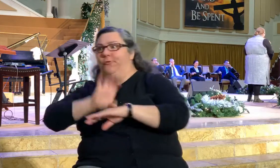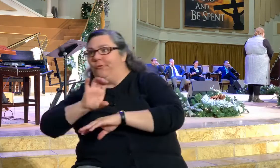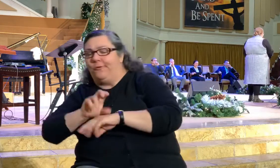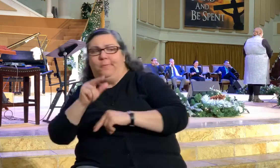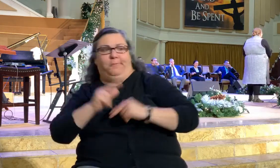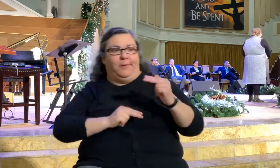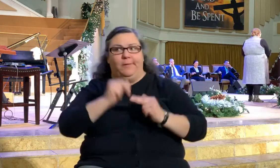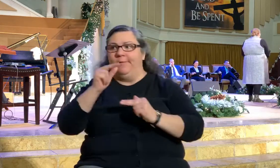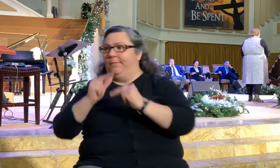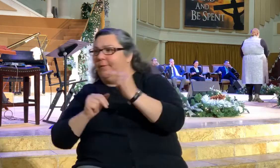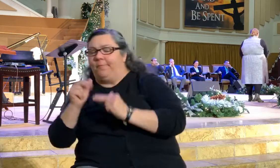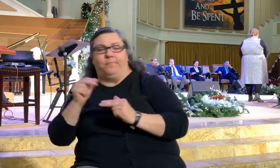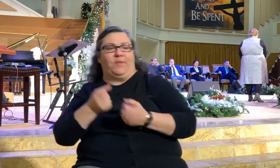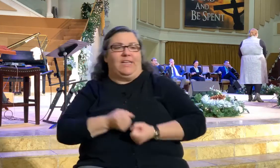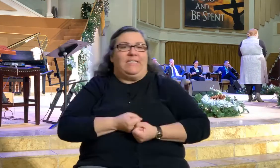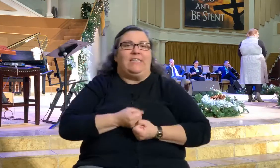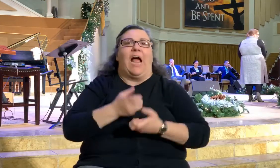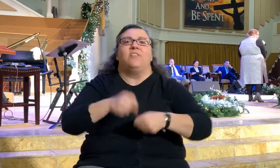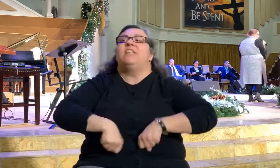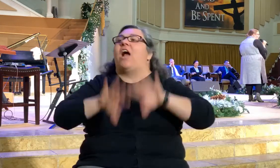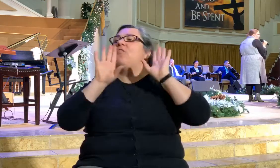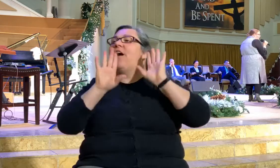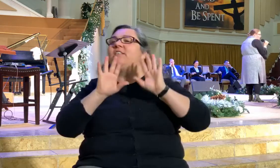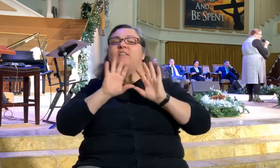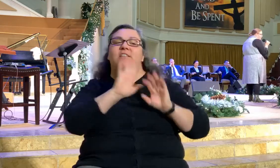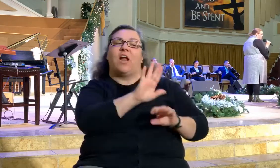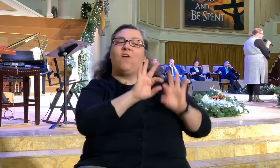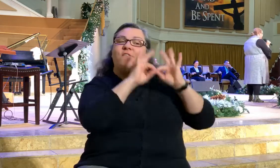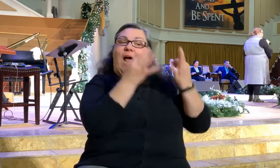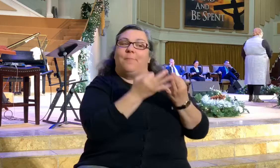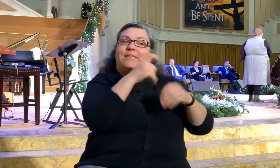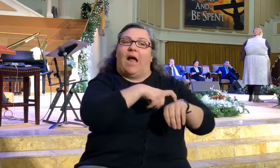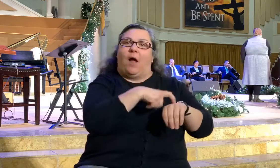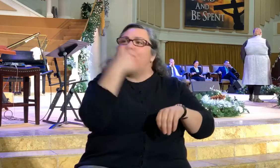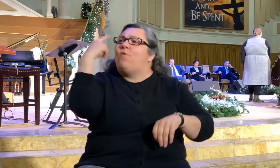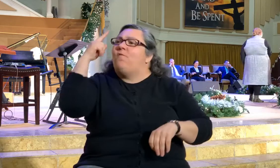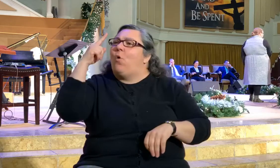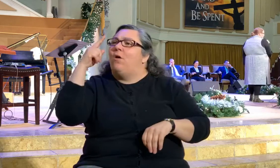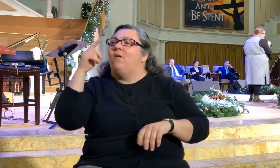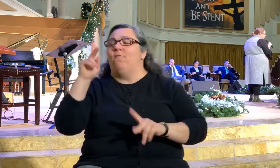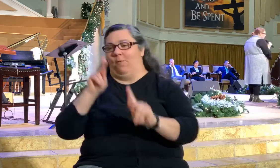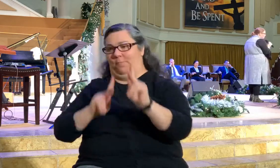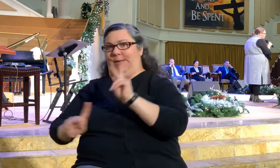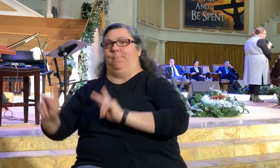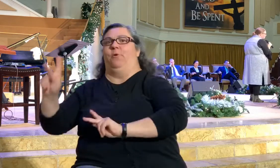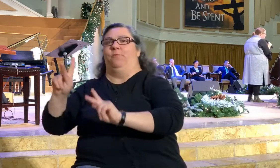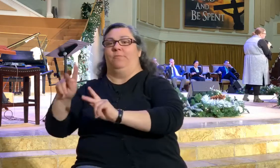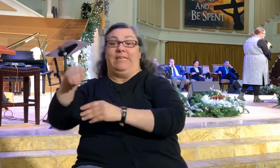and sacrificing family time for people in their church and people not in their church.